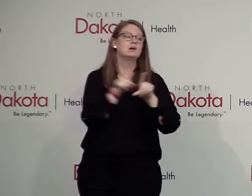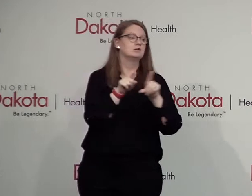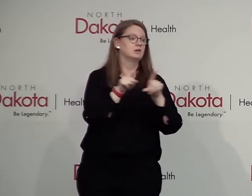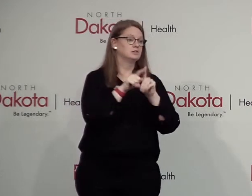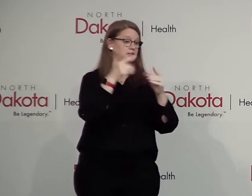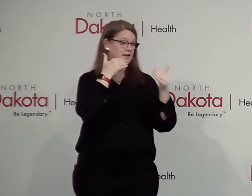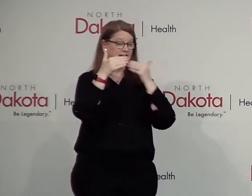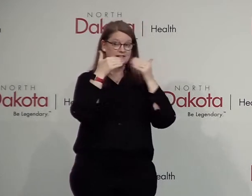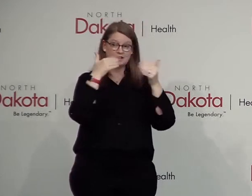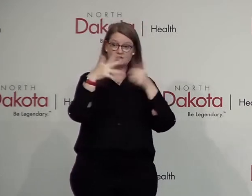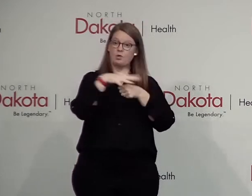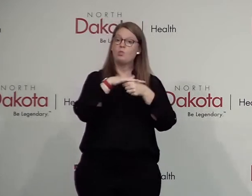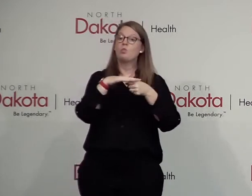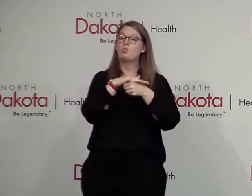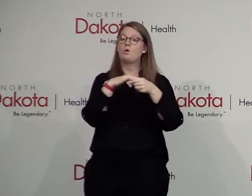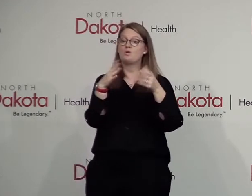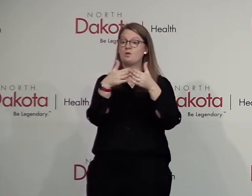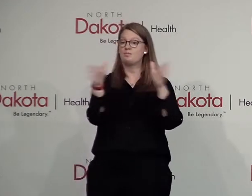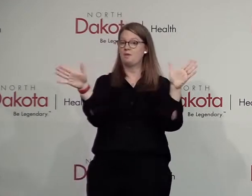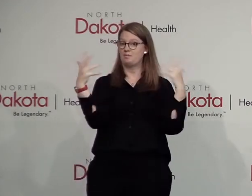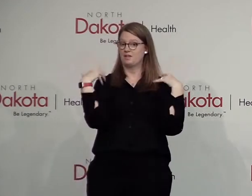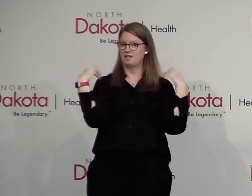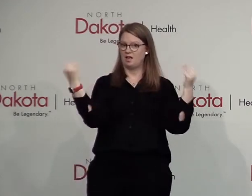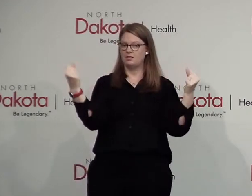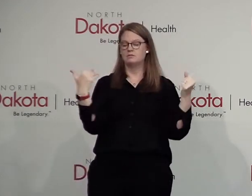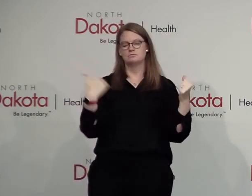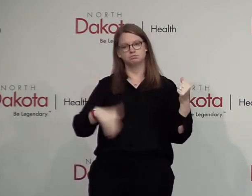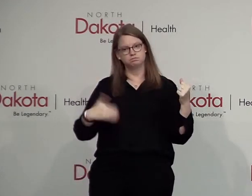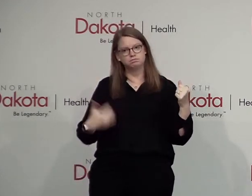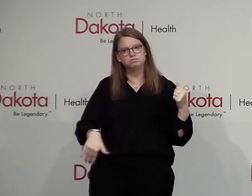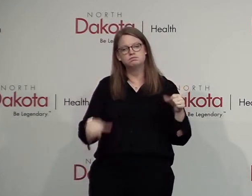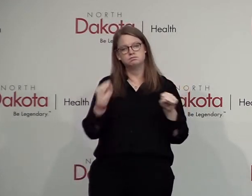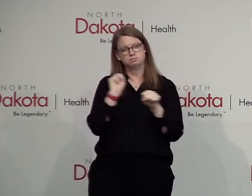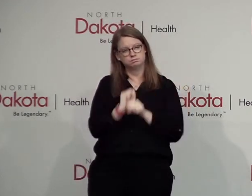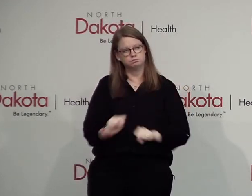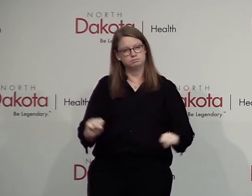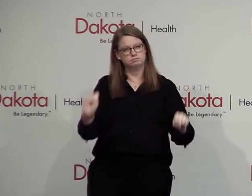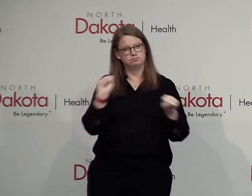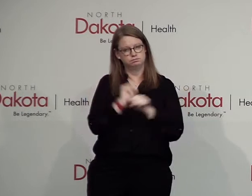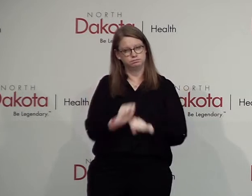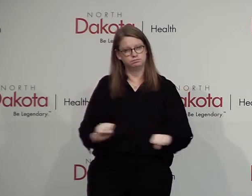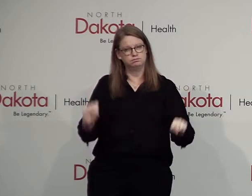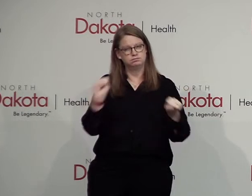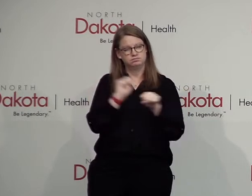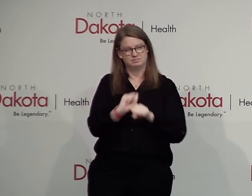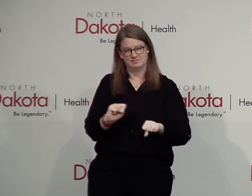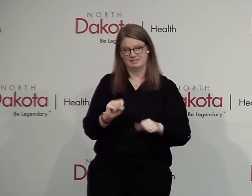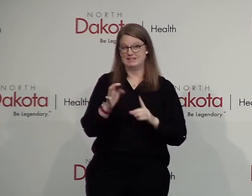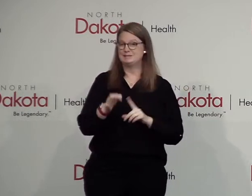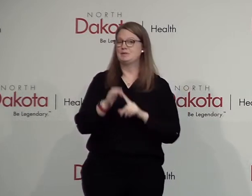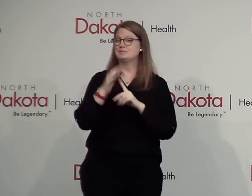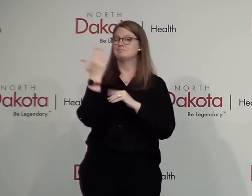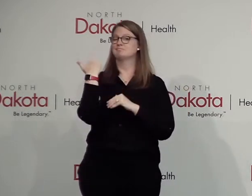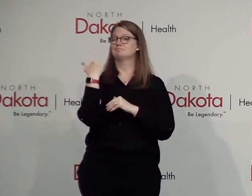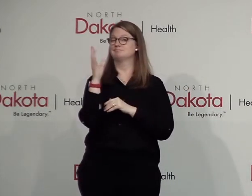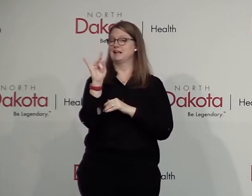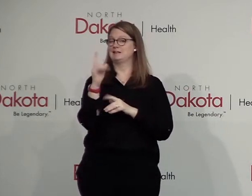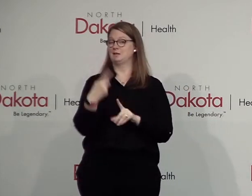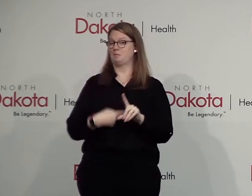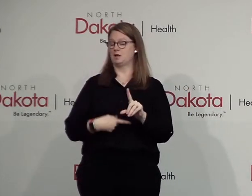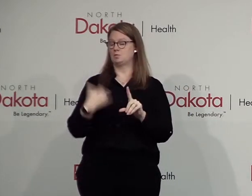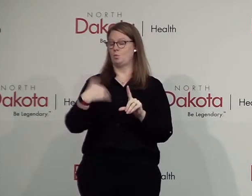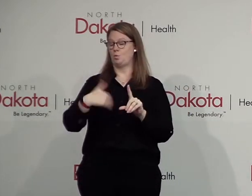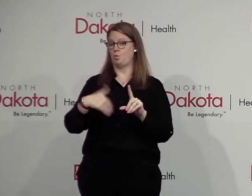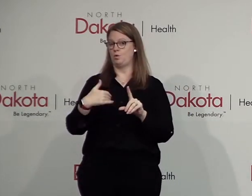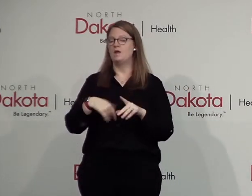all the local public health units across the state who've been working so diligently every year, but especially the last 18 months, and all the private